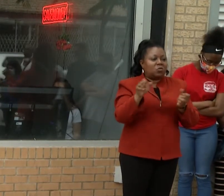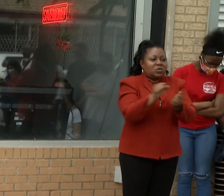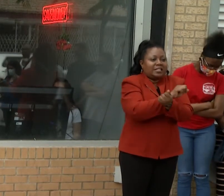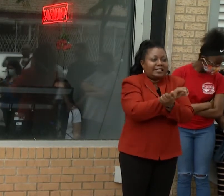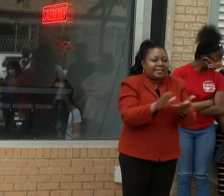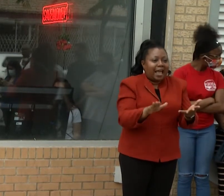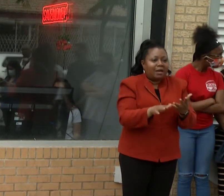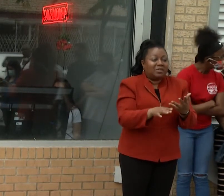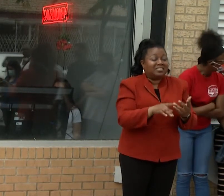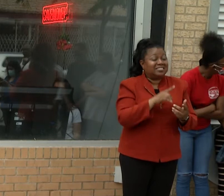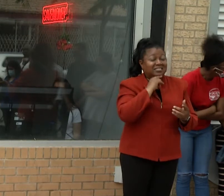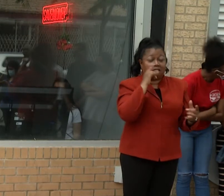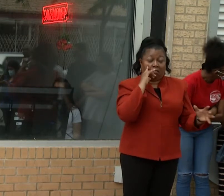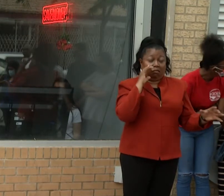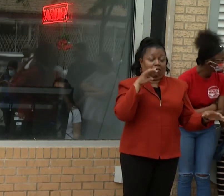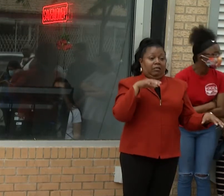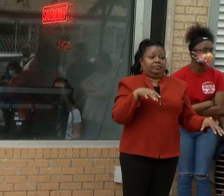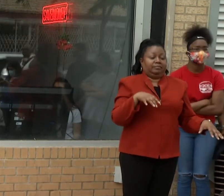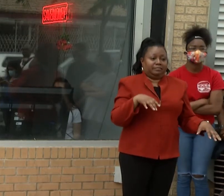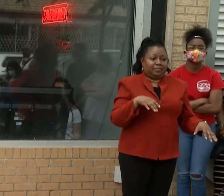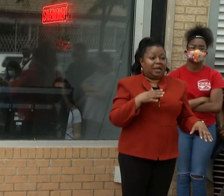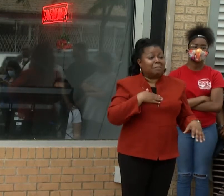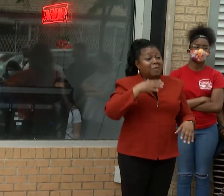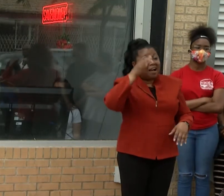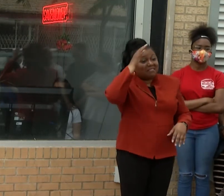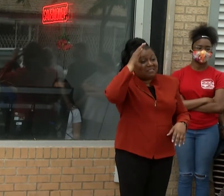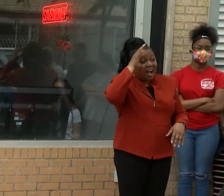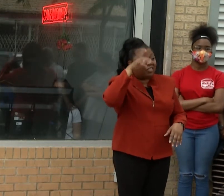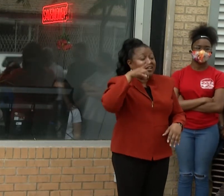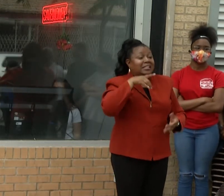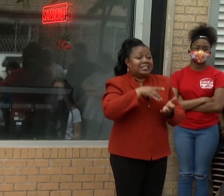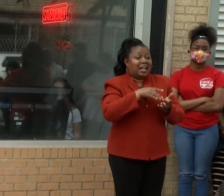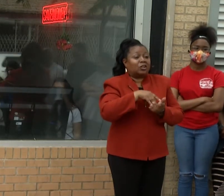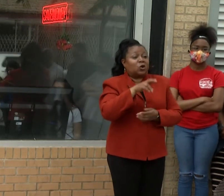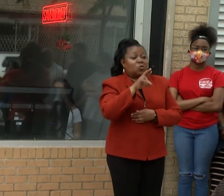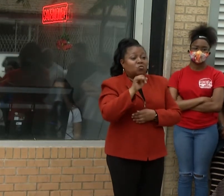damaged and looted. My father,